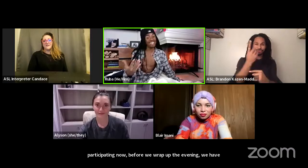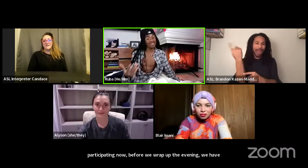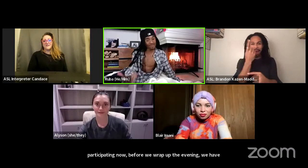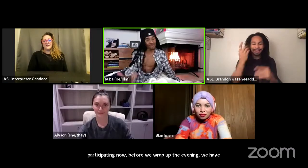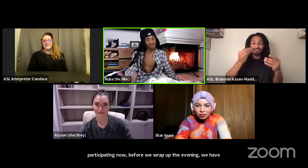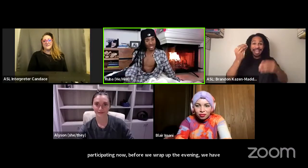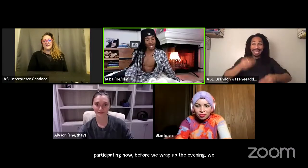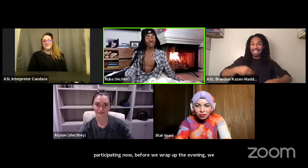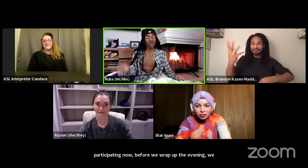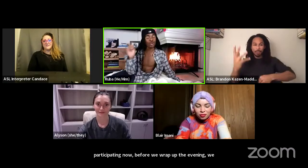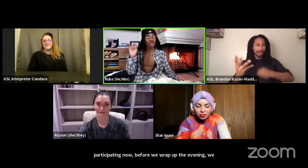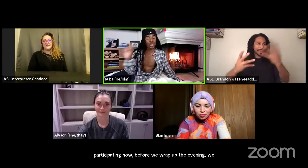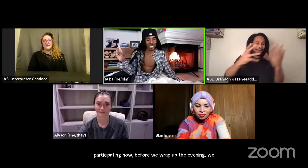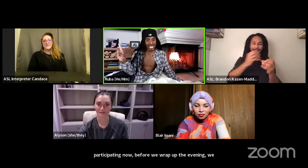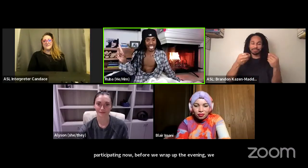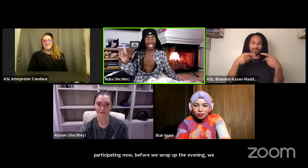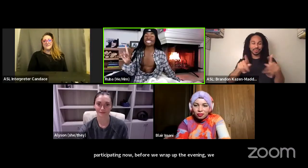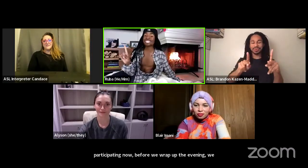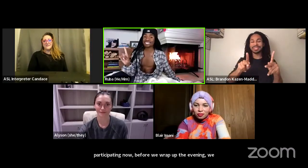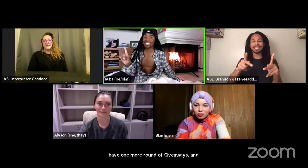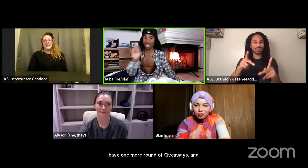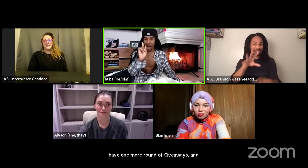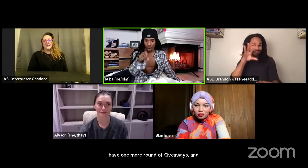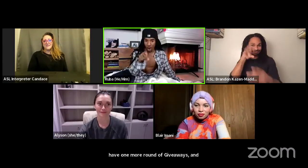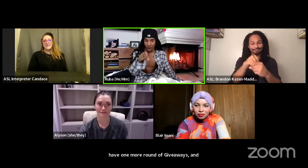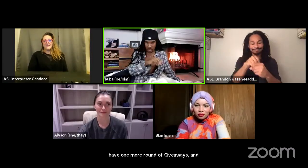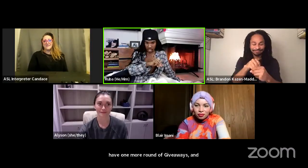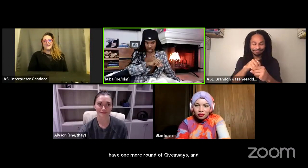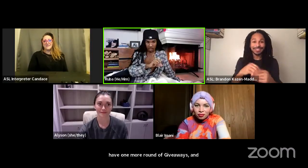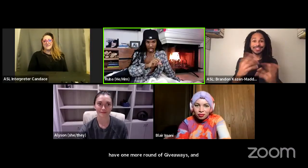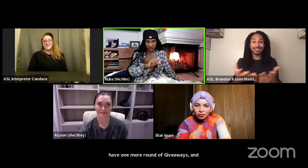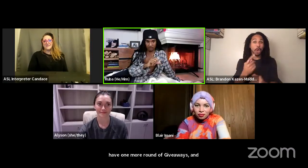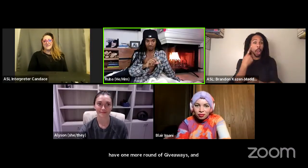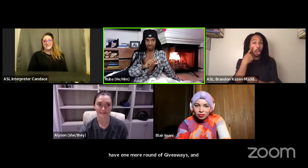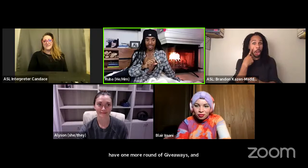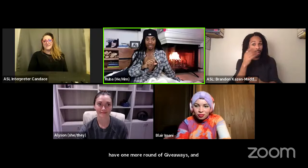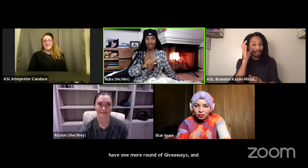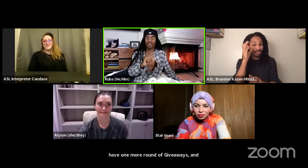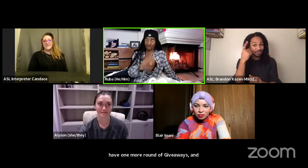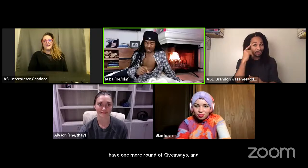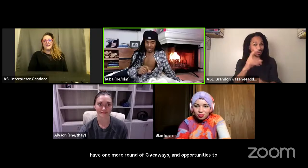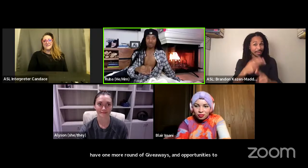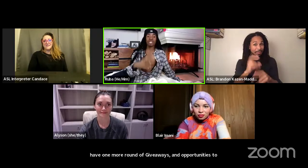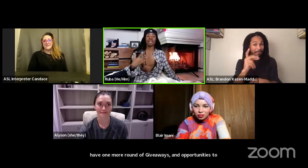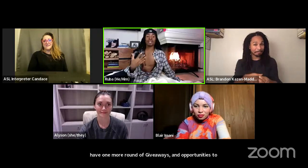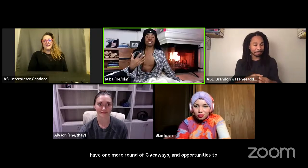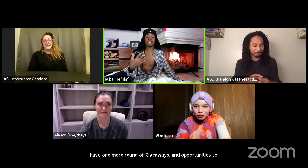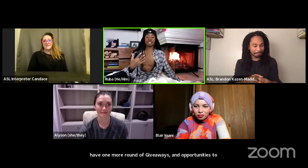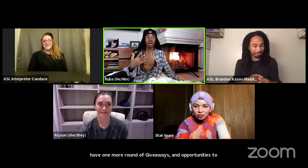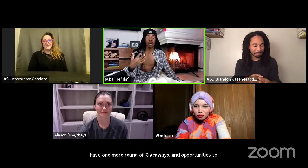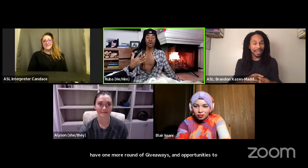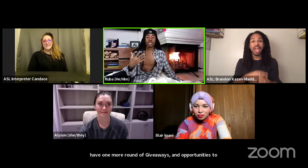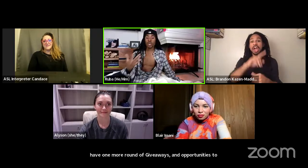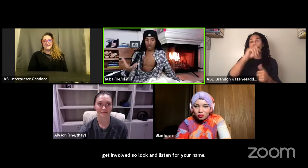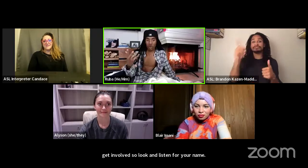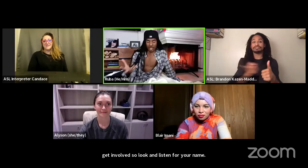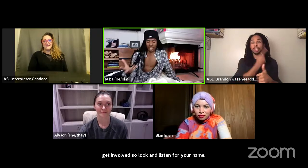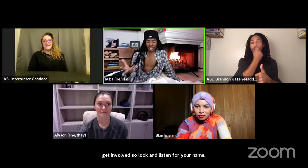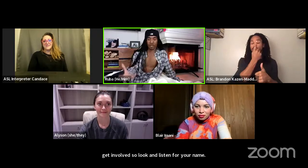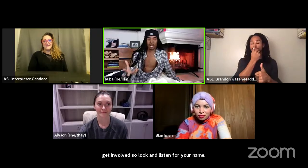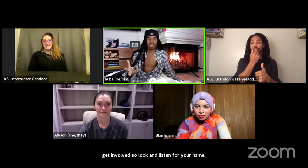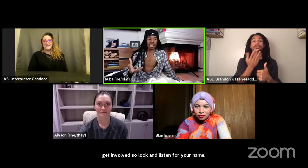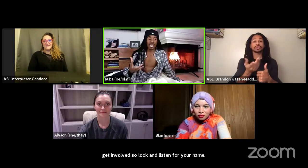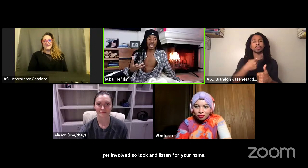opportunities to get involved. So look and listen for your name, okay? First, because we know the